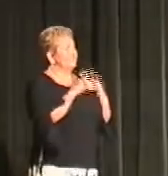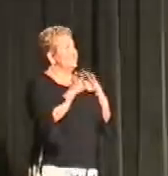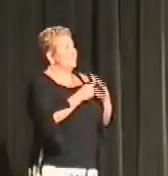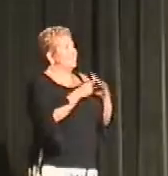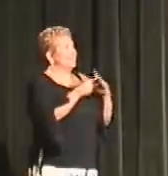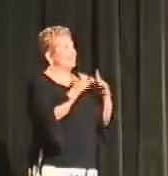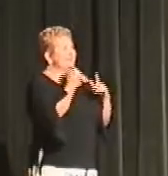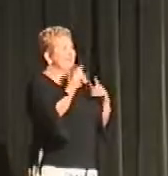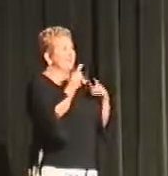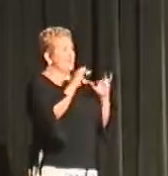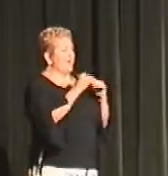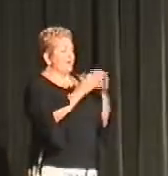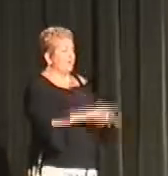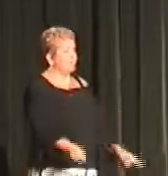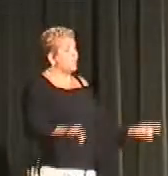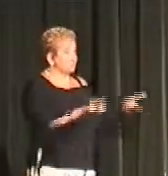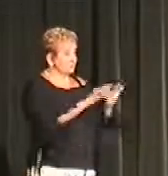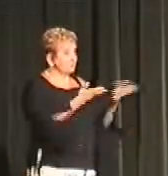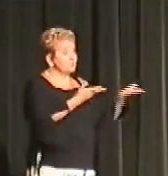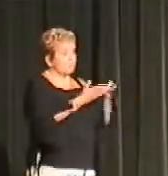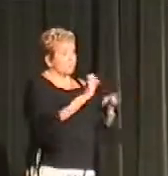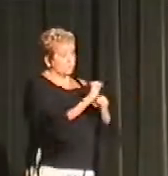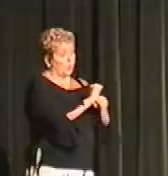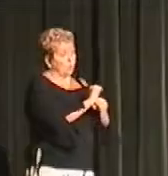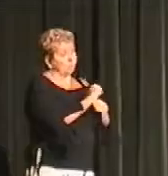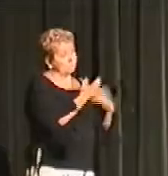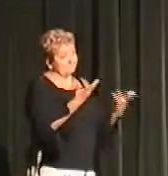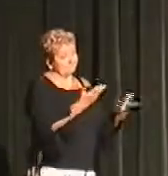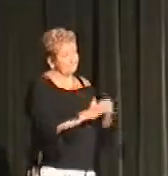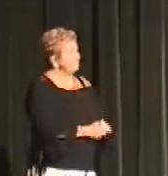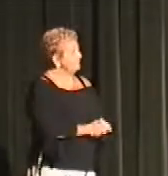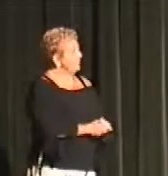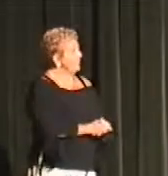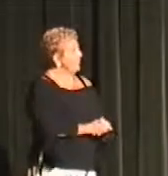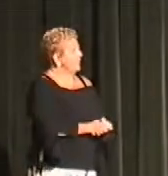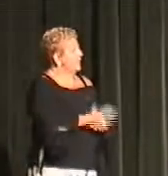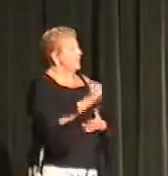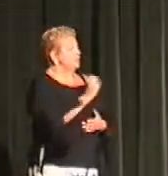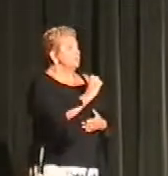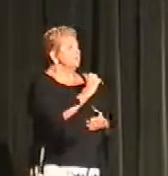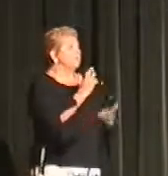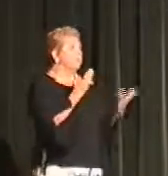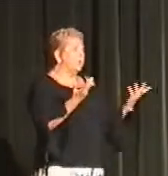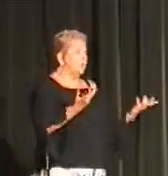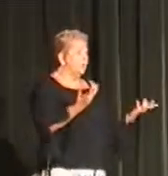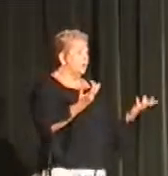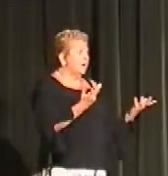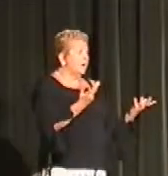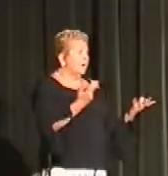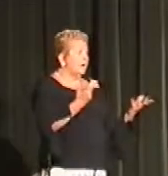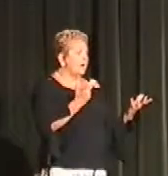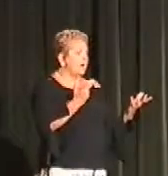in my life. I came in the program of Alcoholics Anonymous, and I've already mentioned that